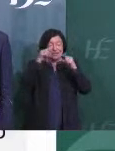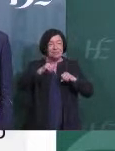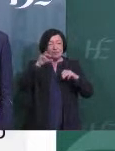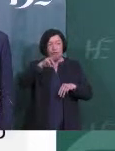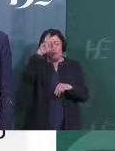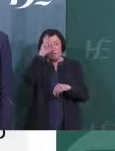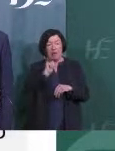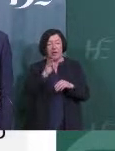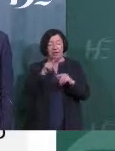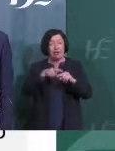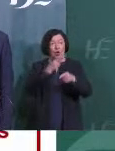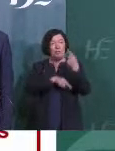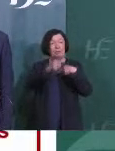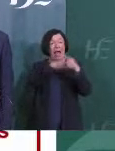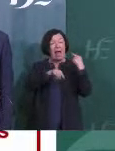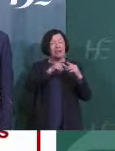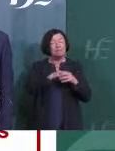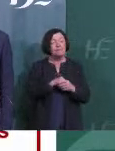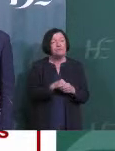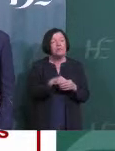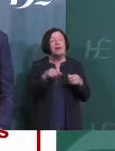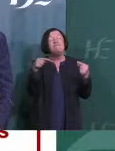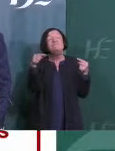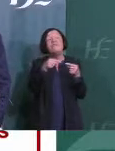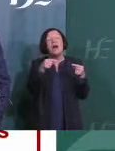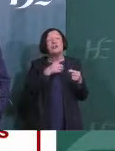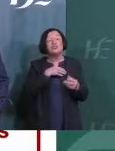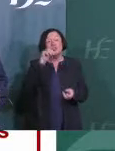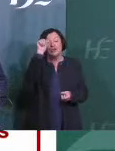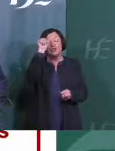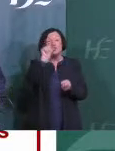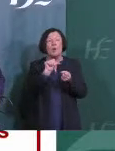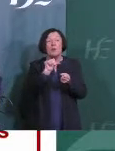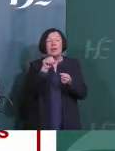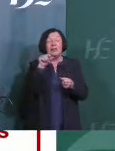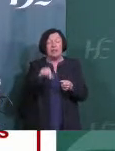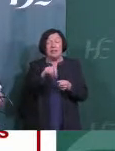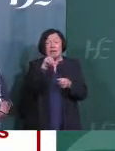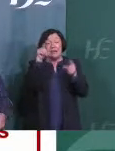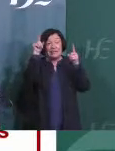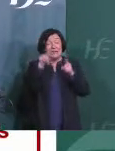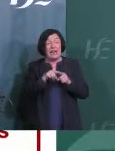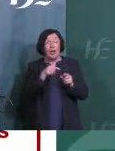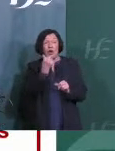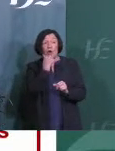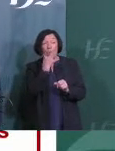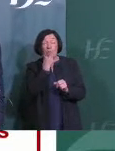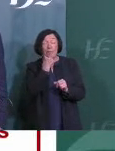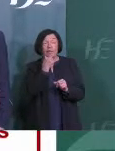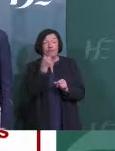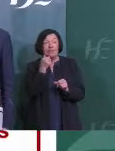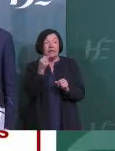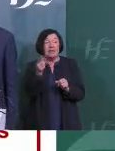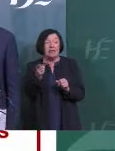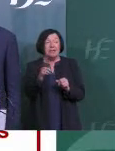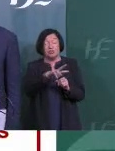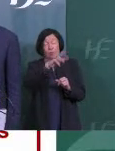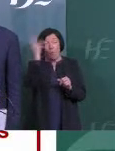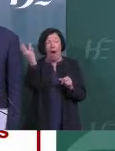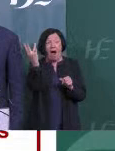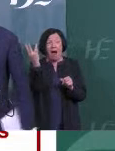it come back. And finally, just a summary, Delta variant is a dominant. Its wild